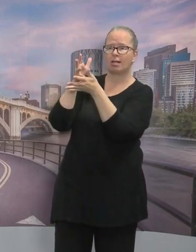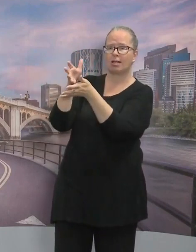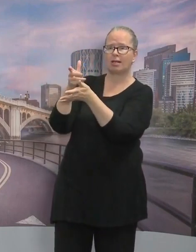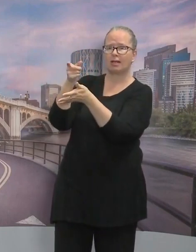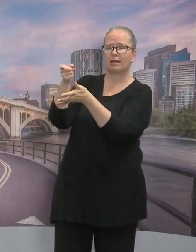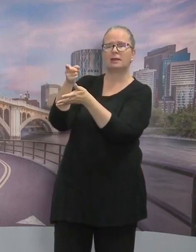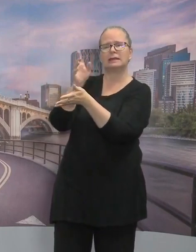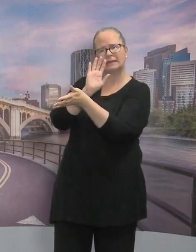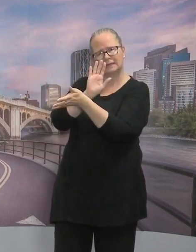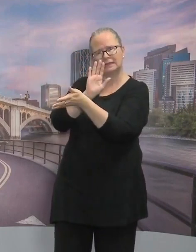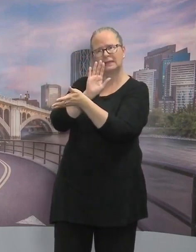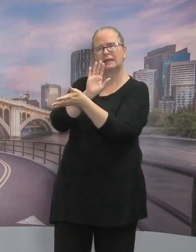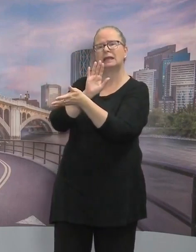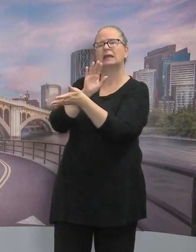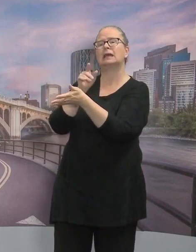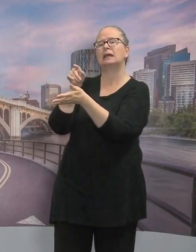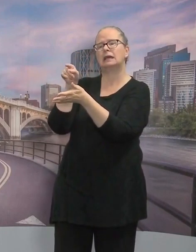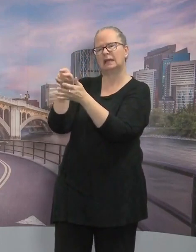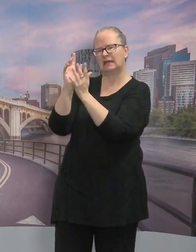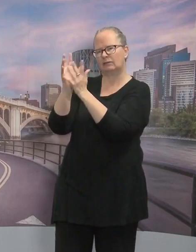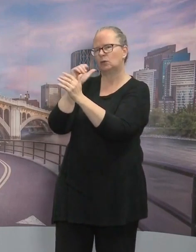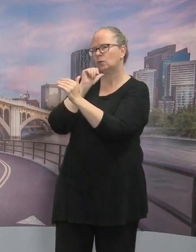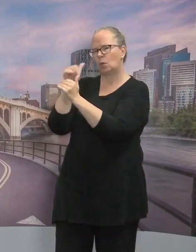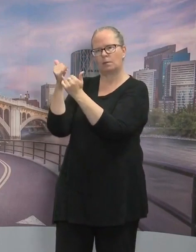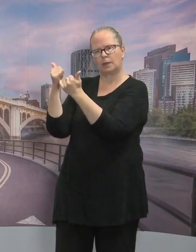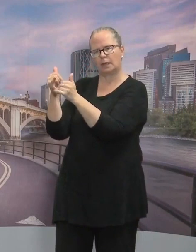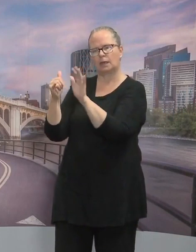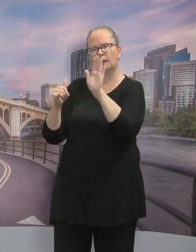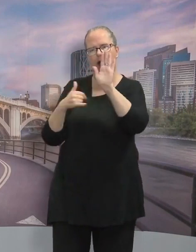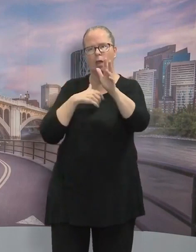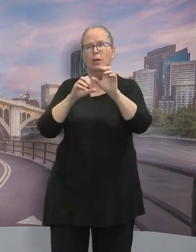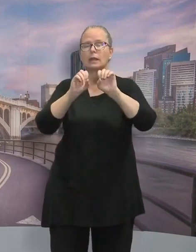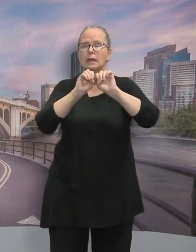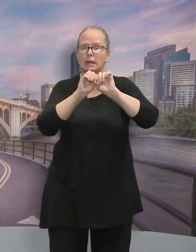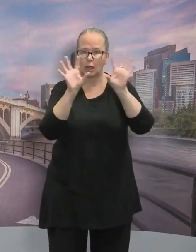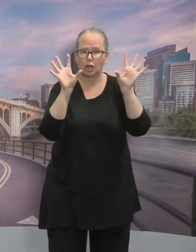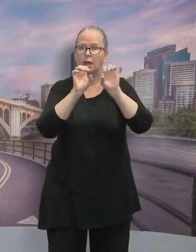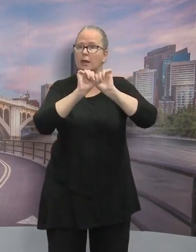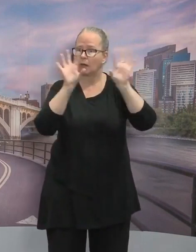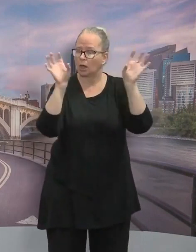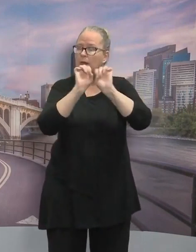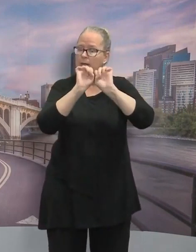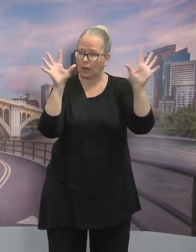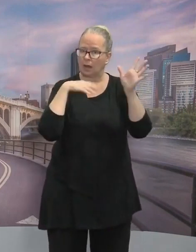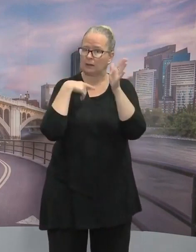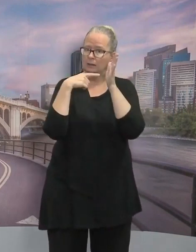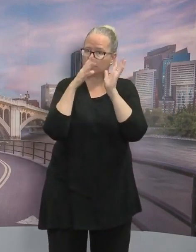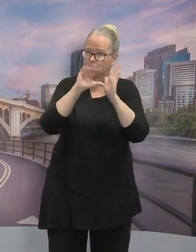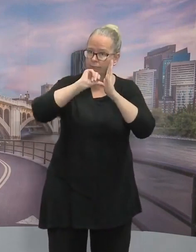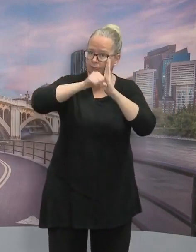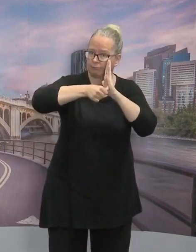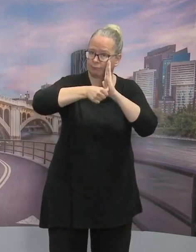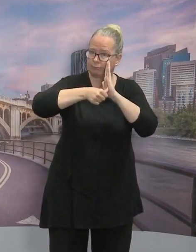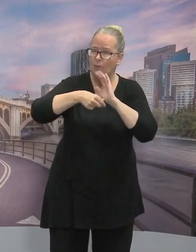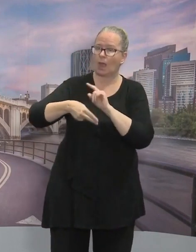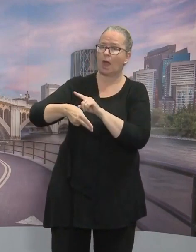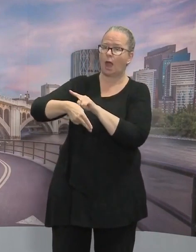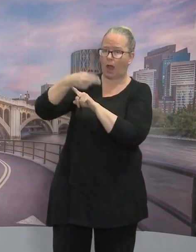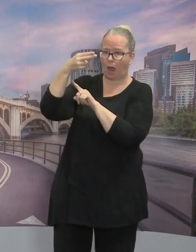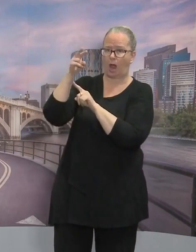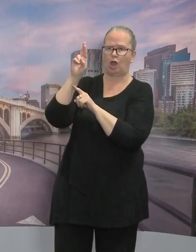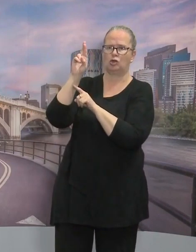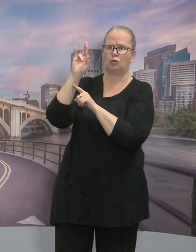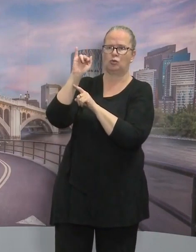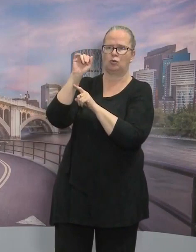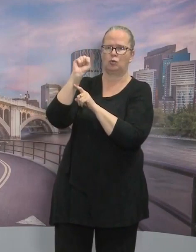days. Playgrounds remain a high-risk activity, and it is critical that parents are looking